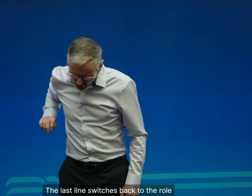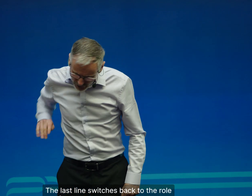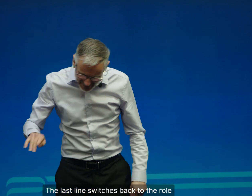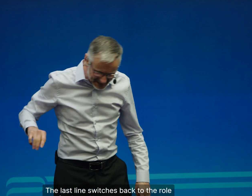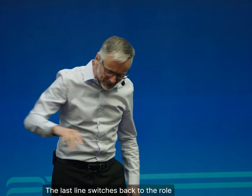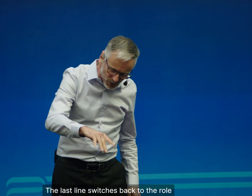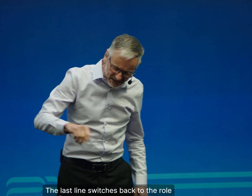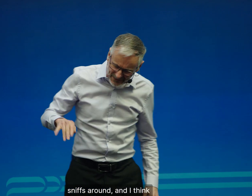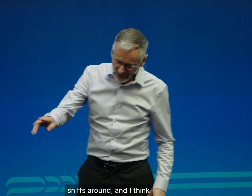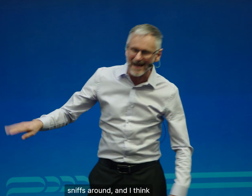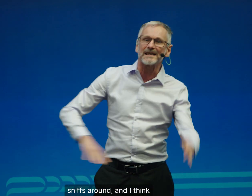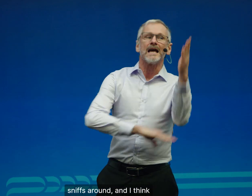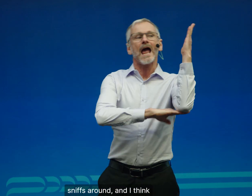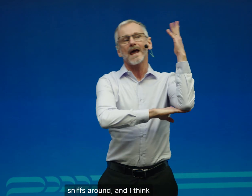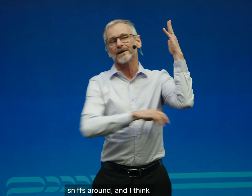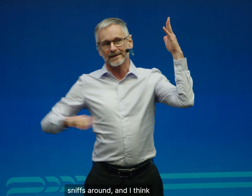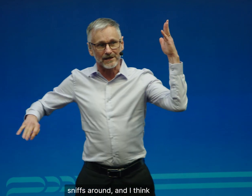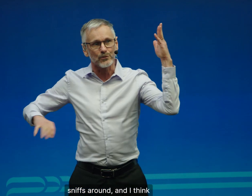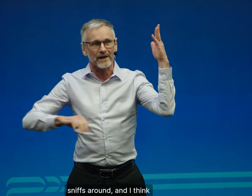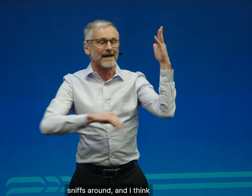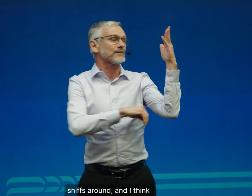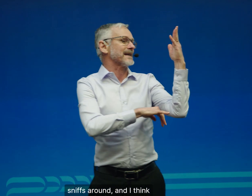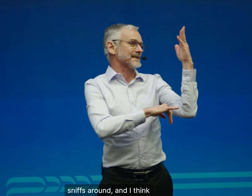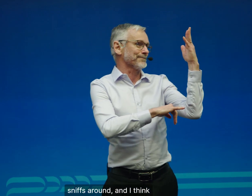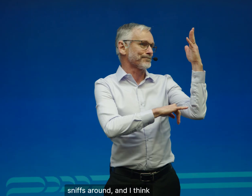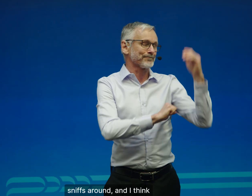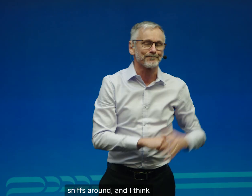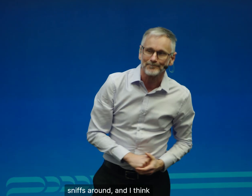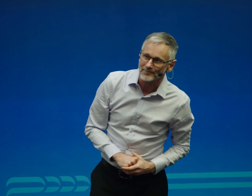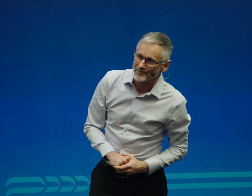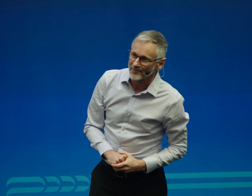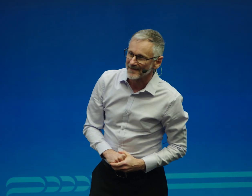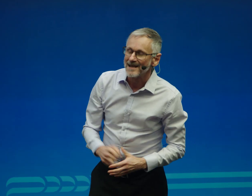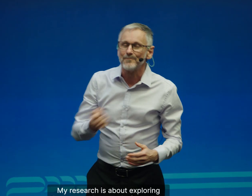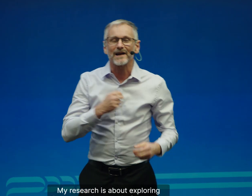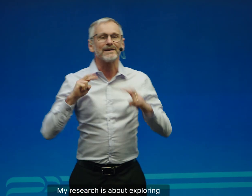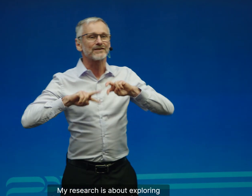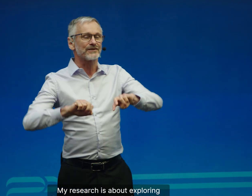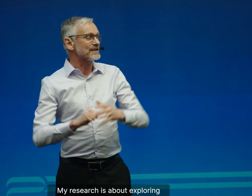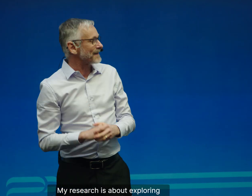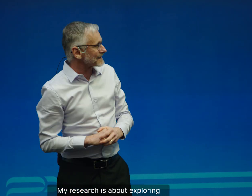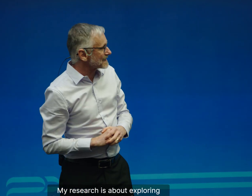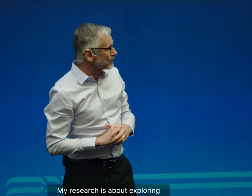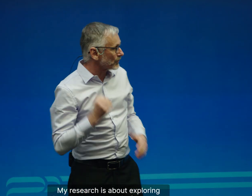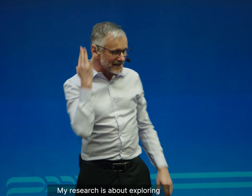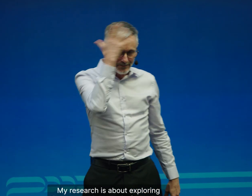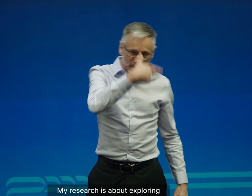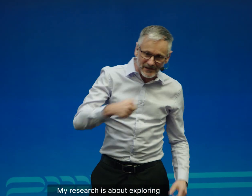dog who races out the door, sniffs around, and I think you worked out the rest. My research is about exploring the beauty,